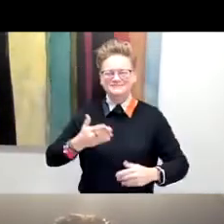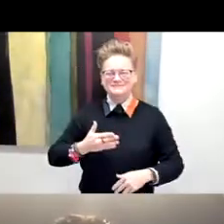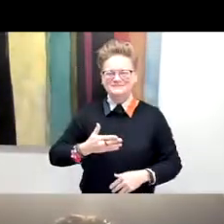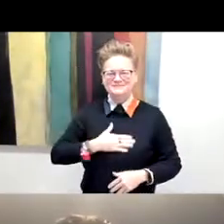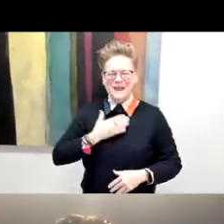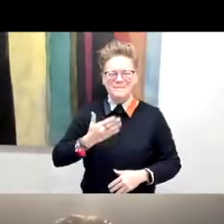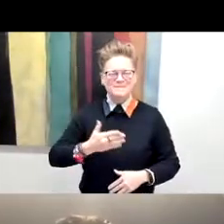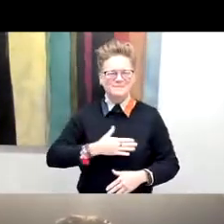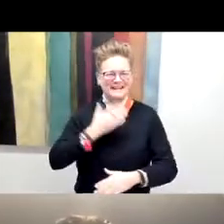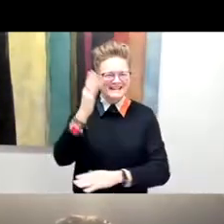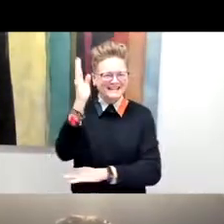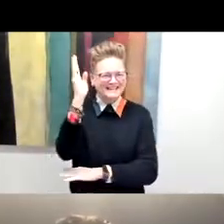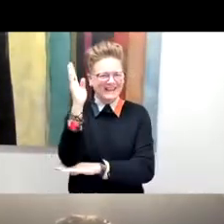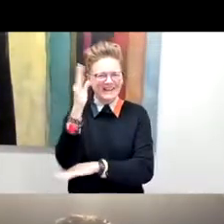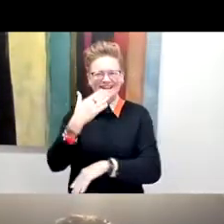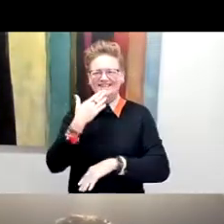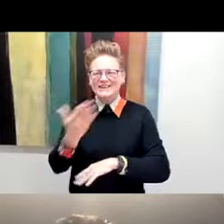Good morning.